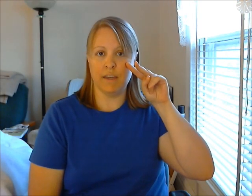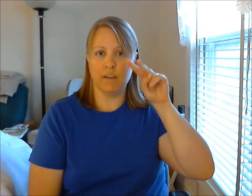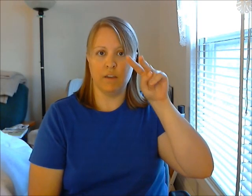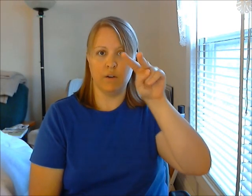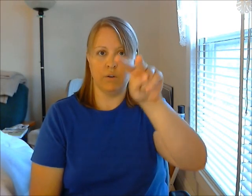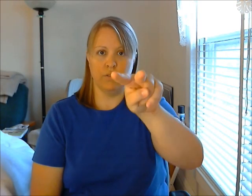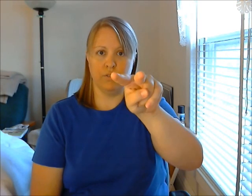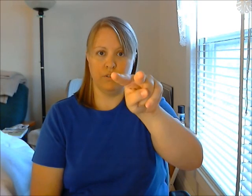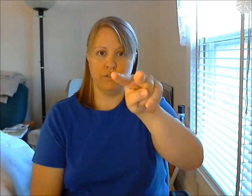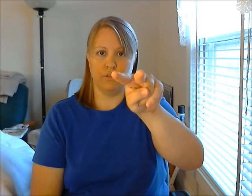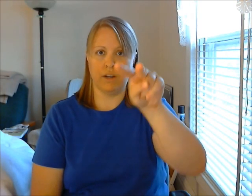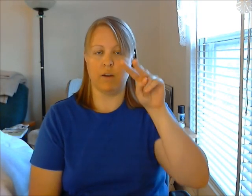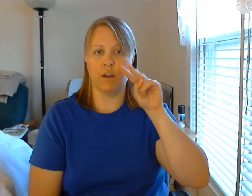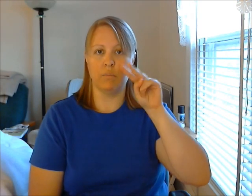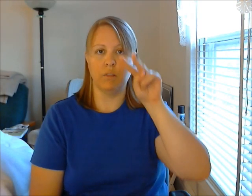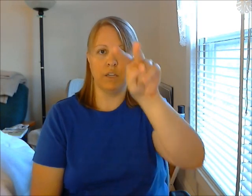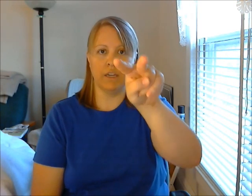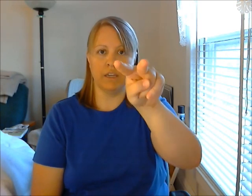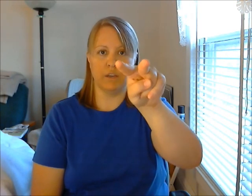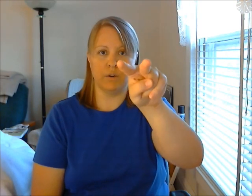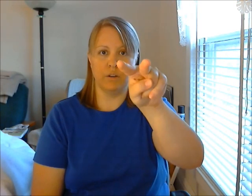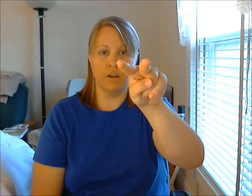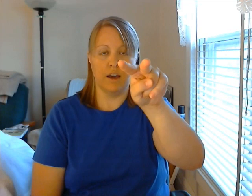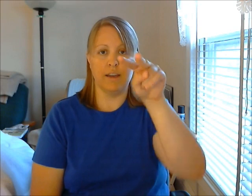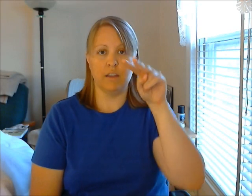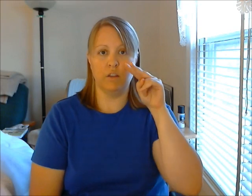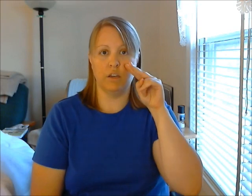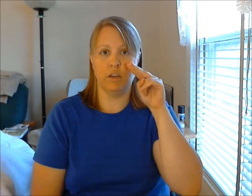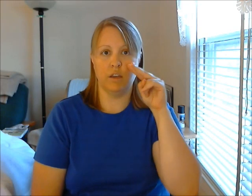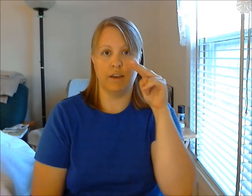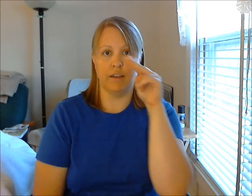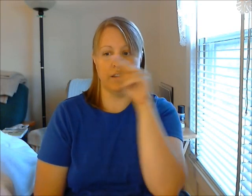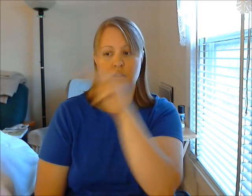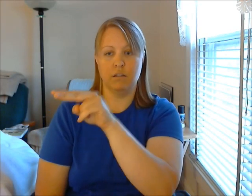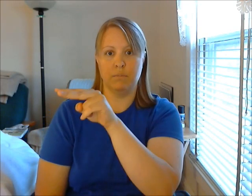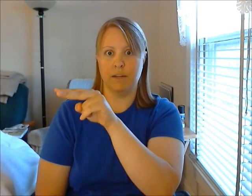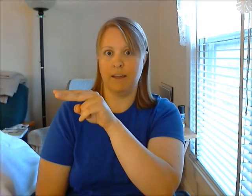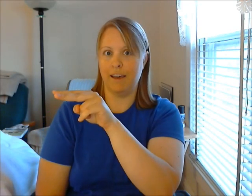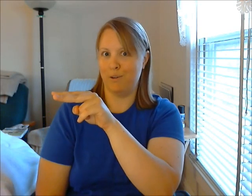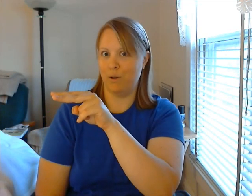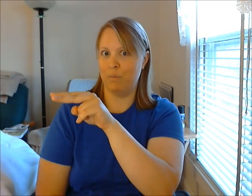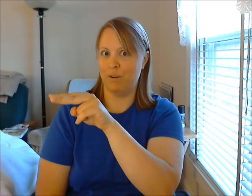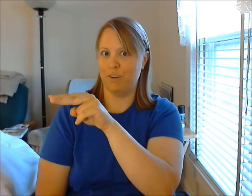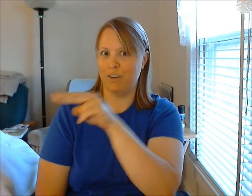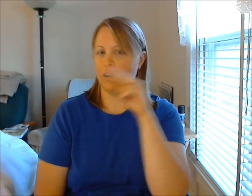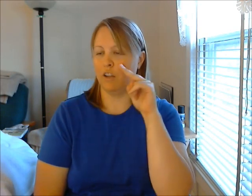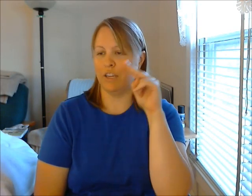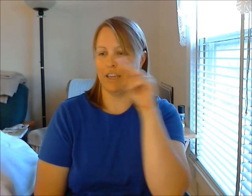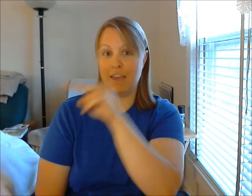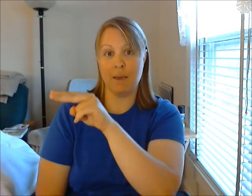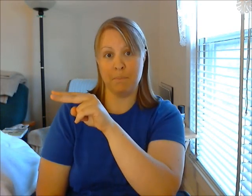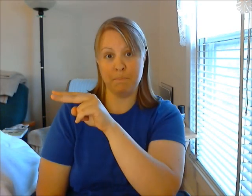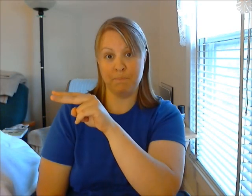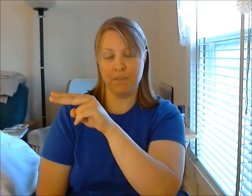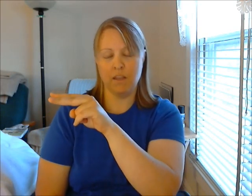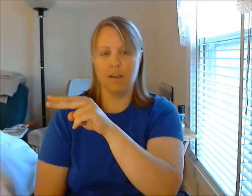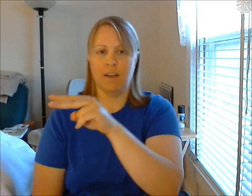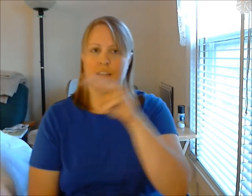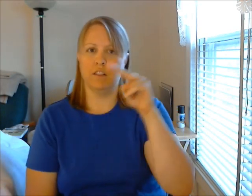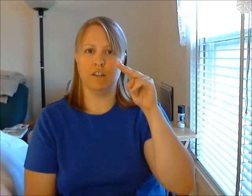and go straight out. I'm looking at you. I can look at my dad, who I put over here, looking at him. I can look at